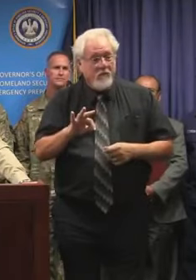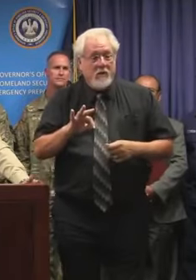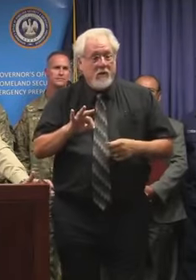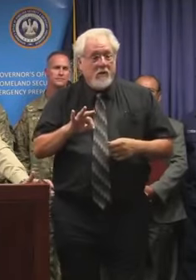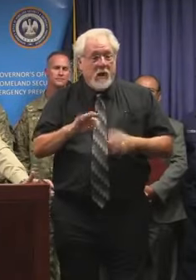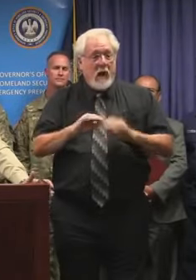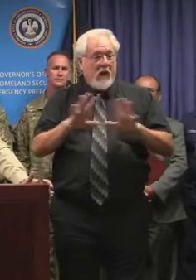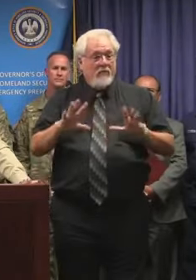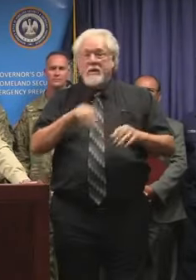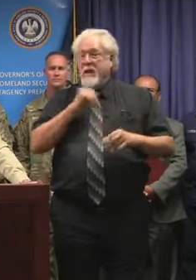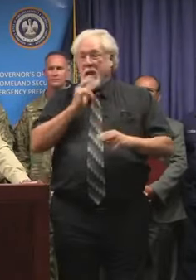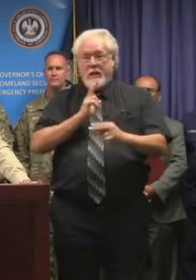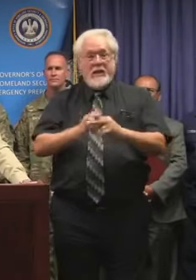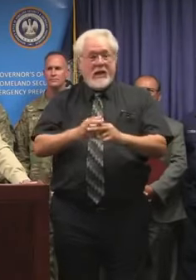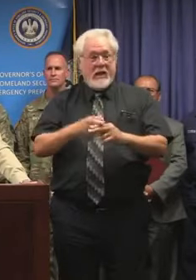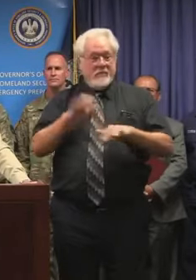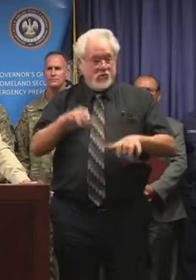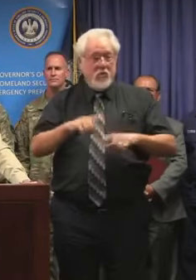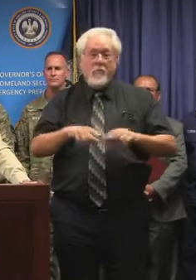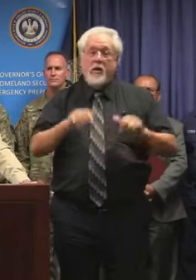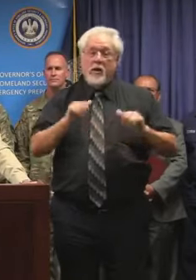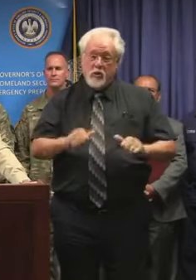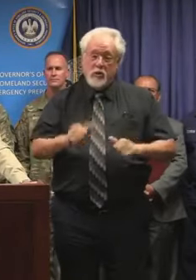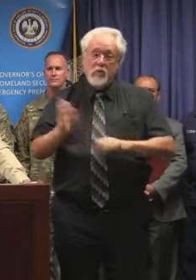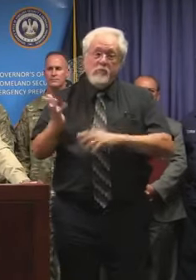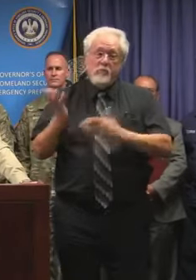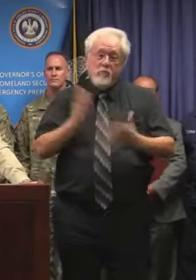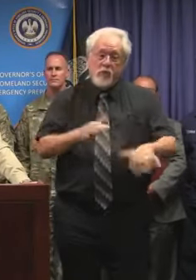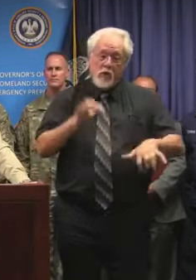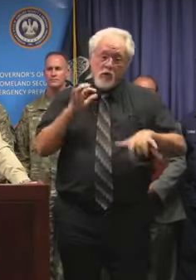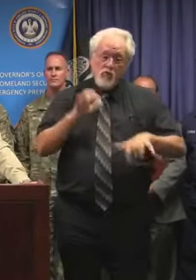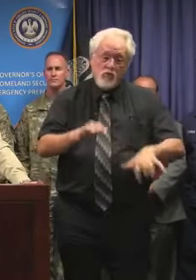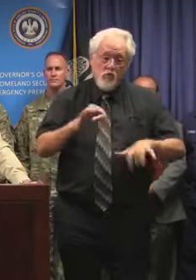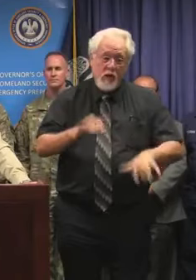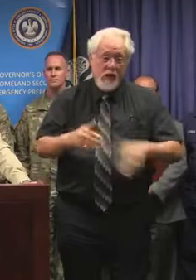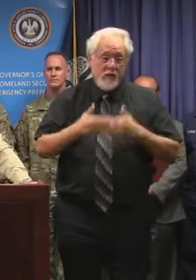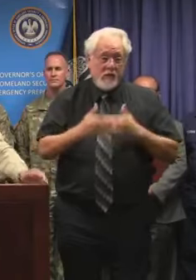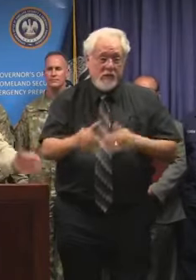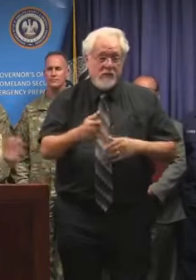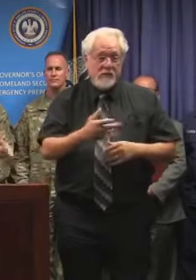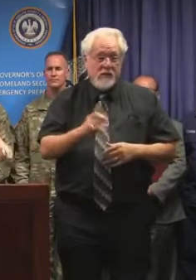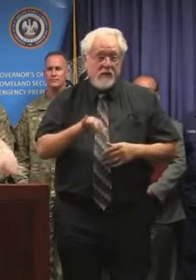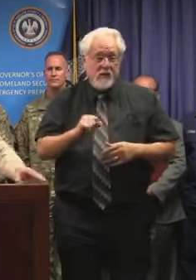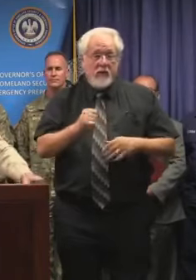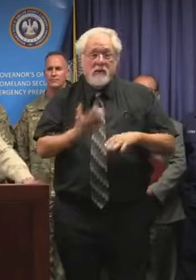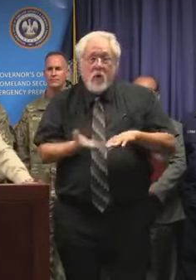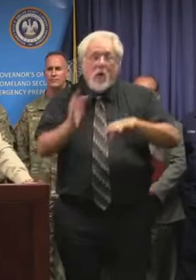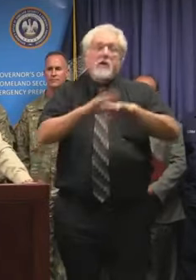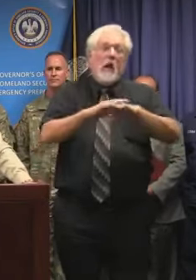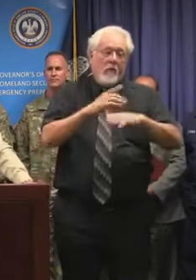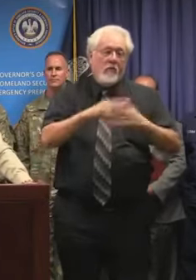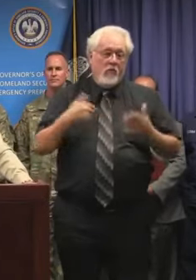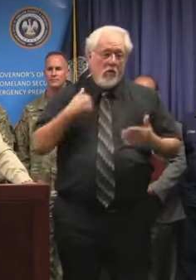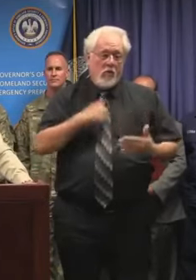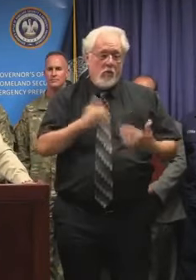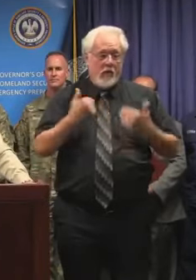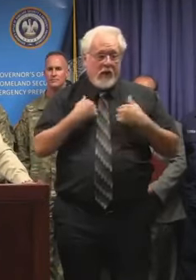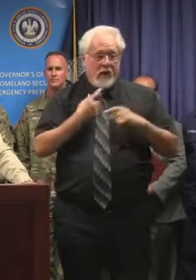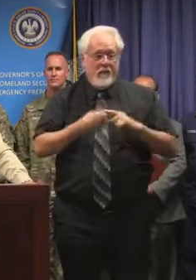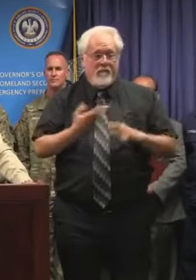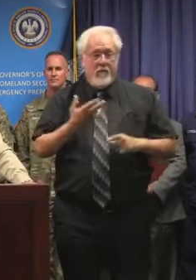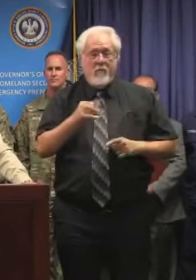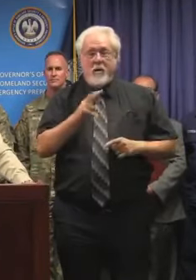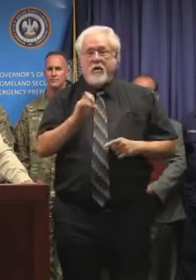It's obviously not a named storm, but it has the potential to bring a lot of rain here over the next several days on top of what we've been getting from